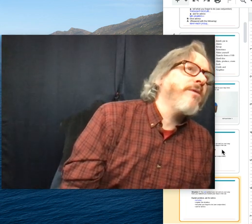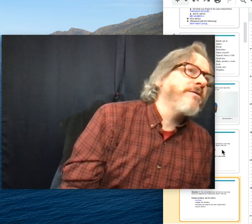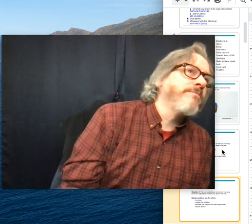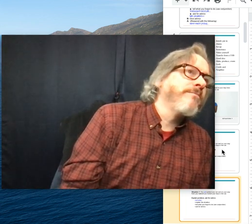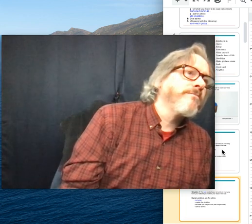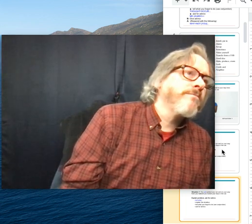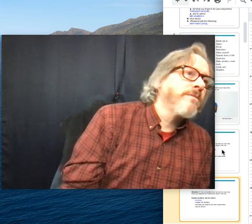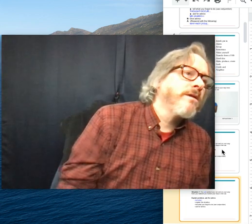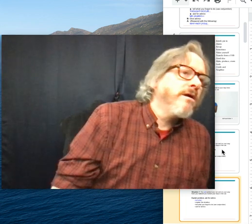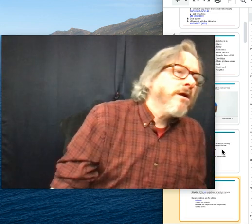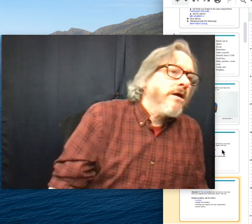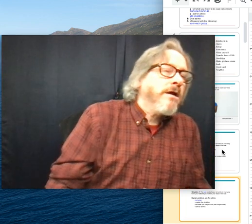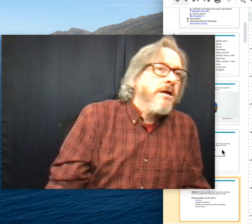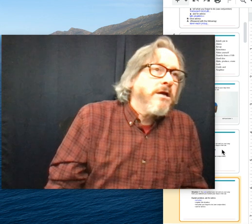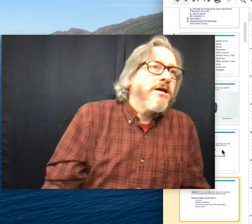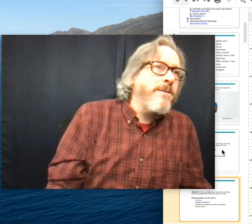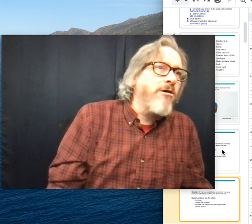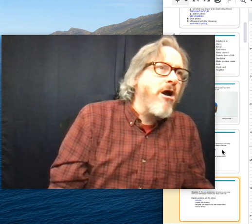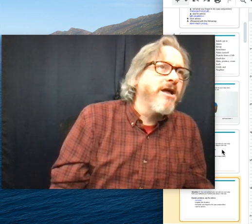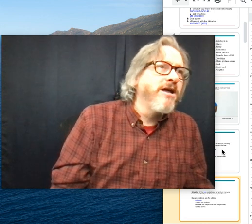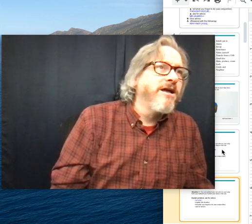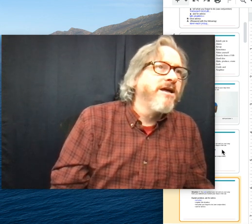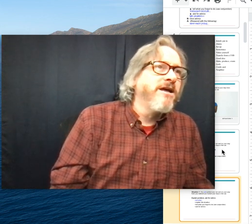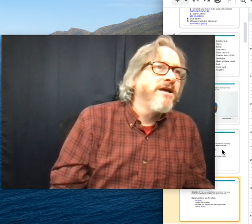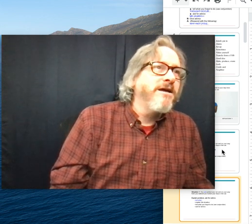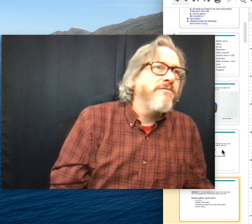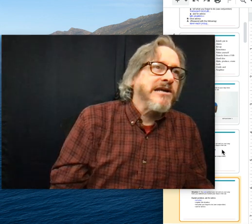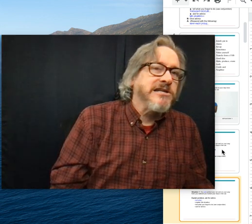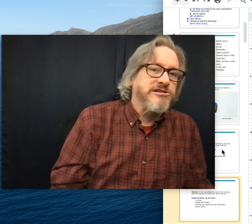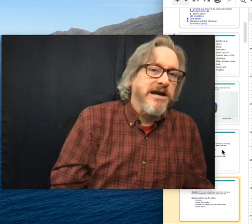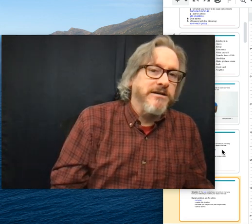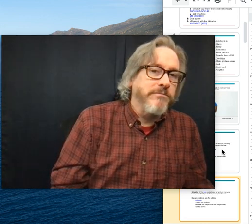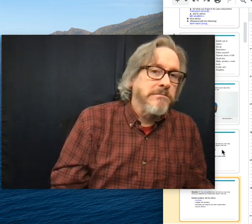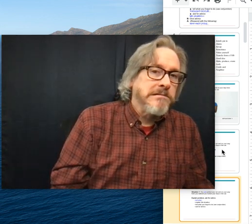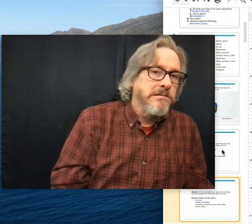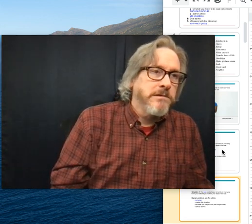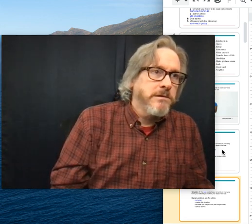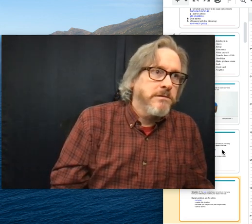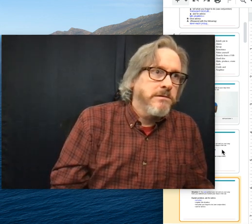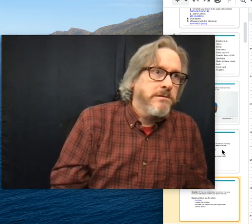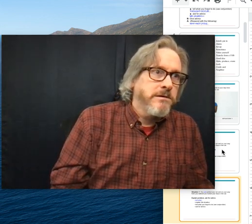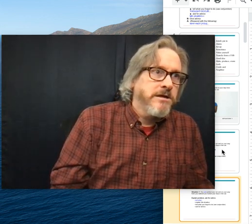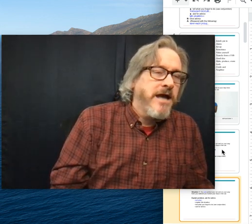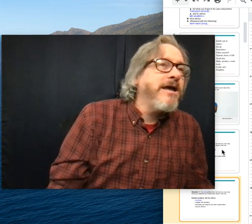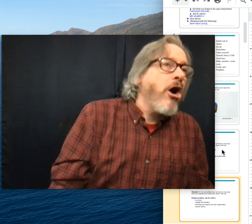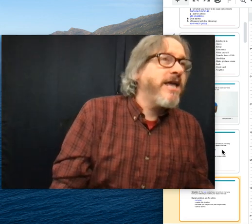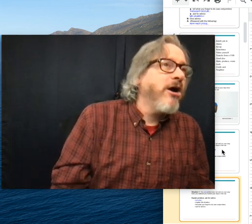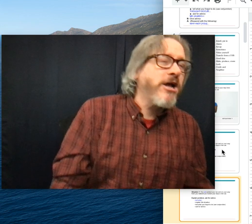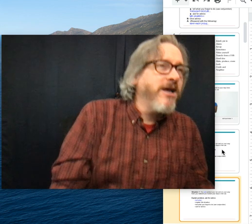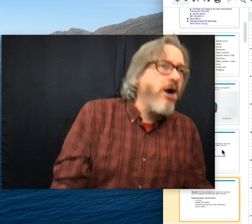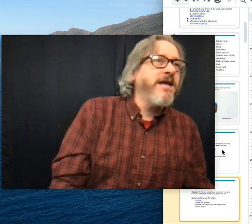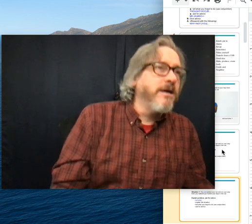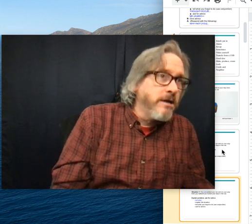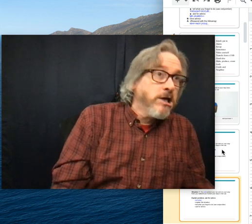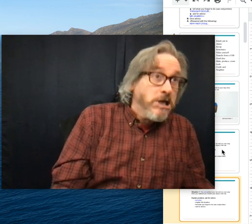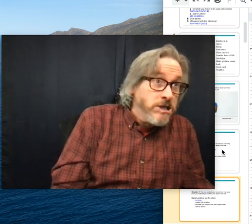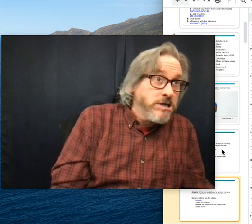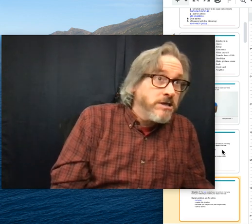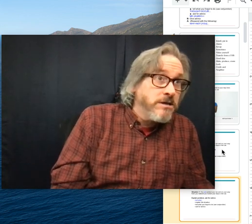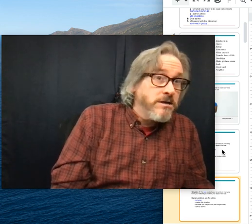come here, bud. Come here, Aug. If I can distract him. Hey,